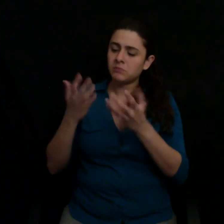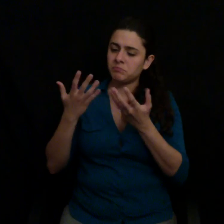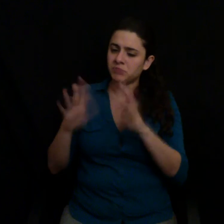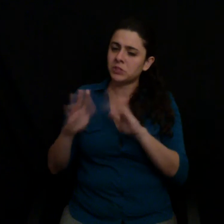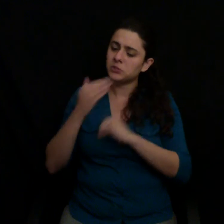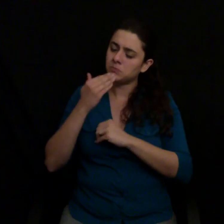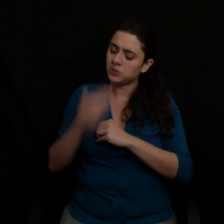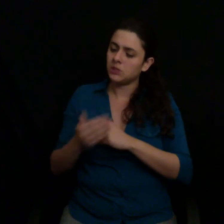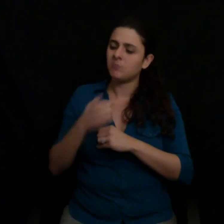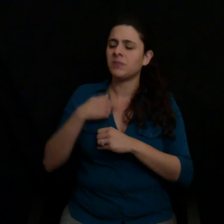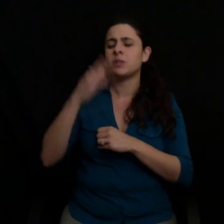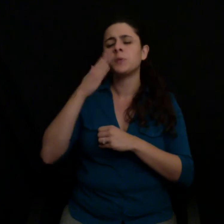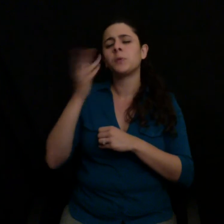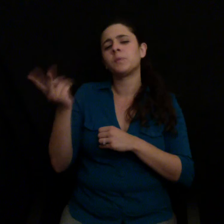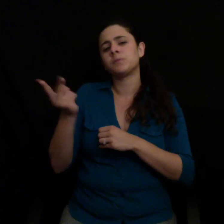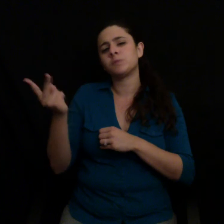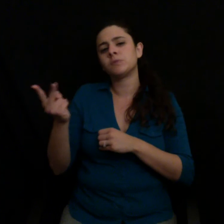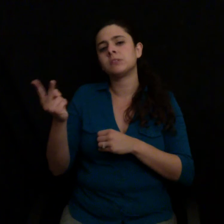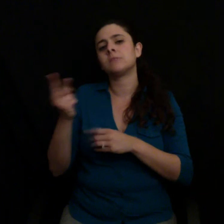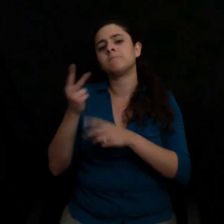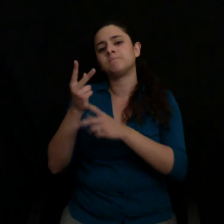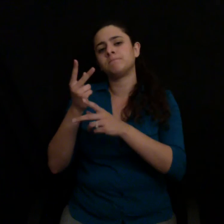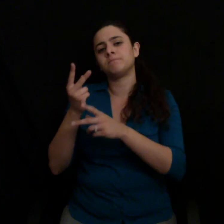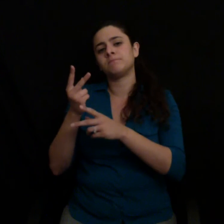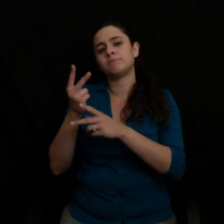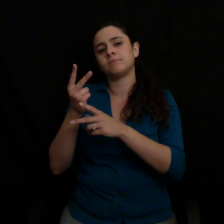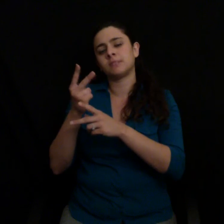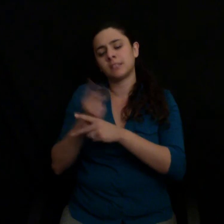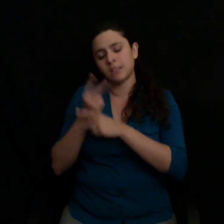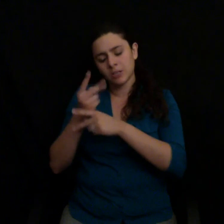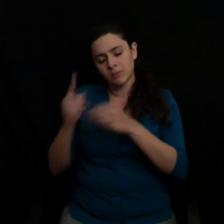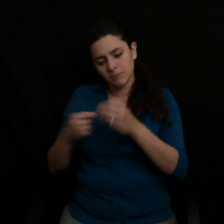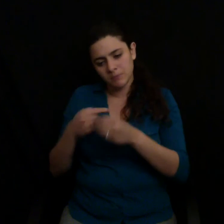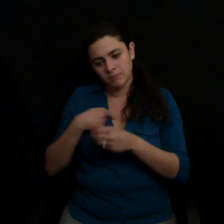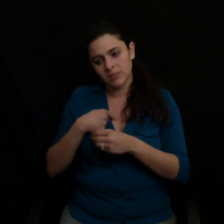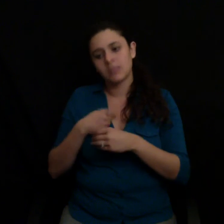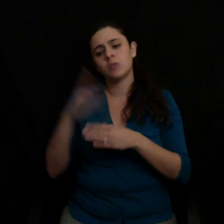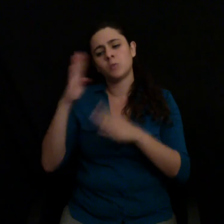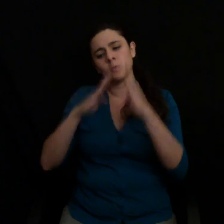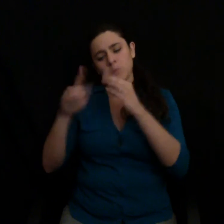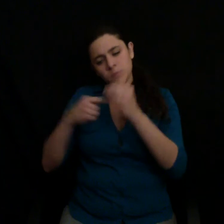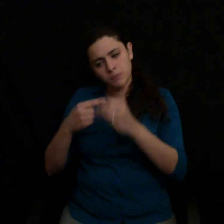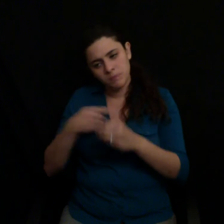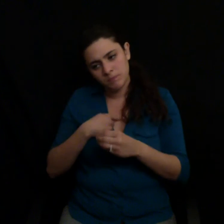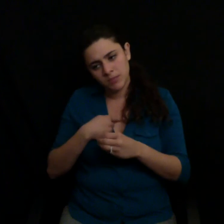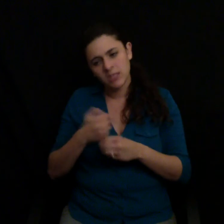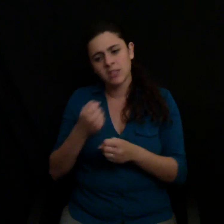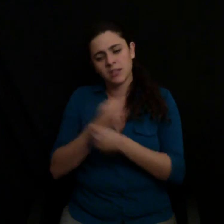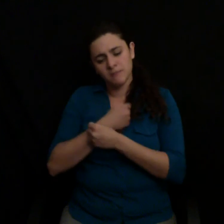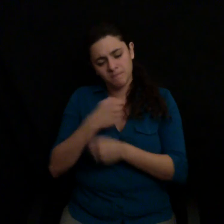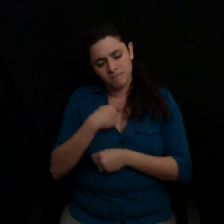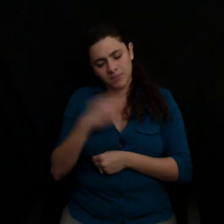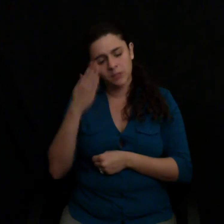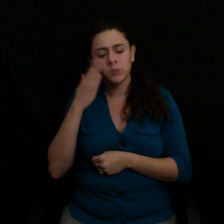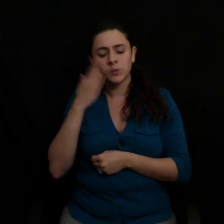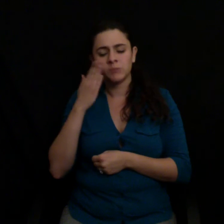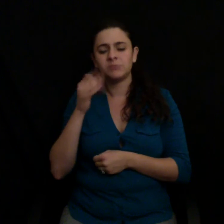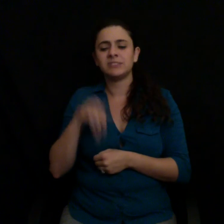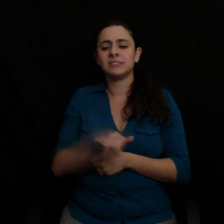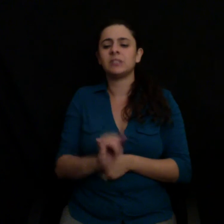about me. But it's still kind of depressing because I know they don't